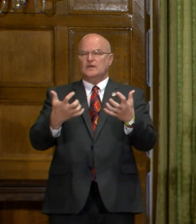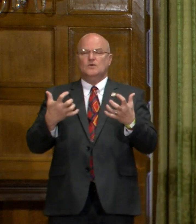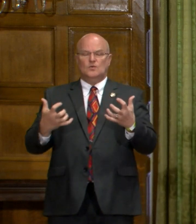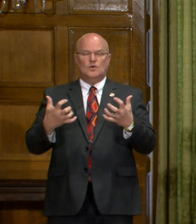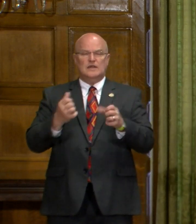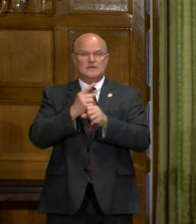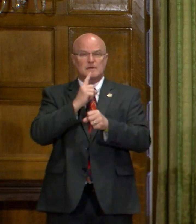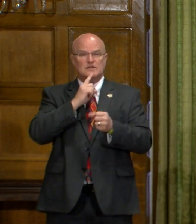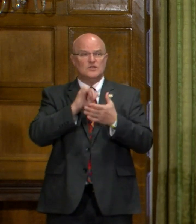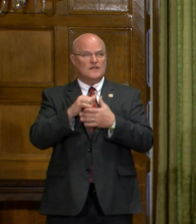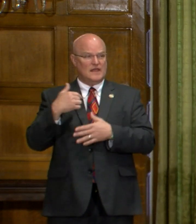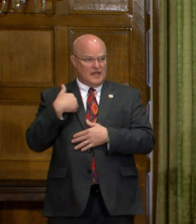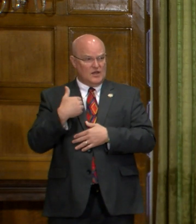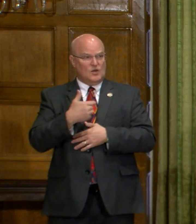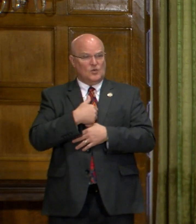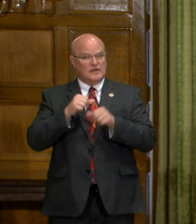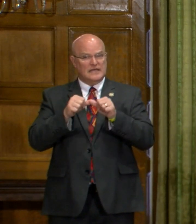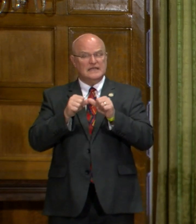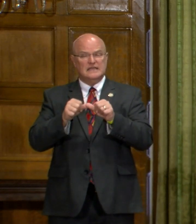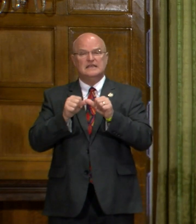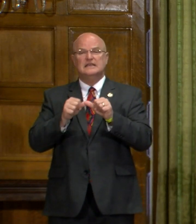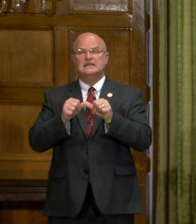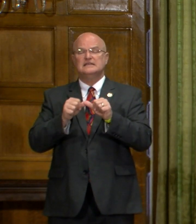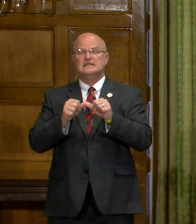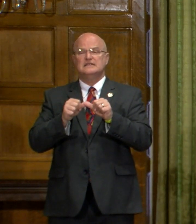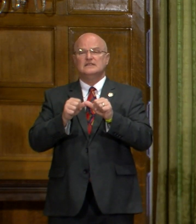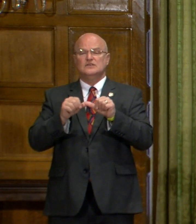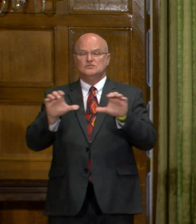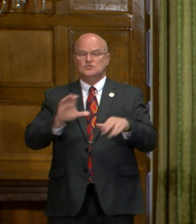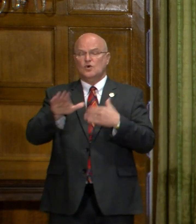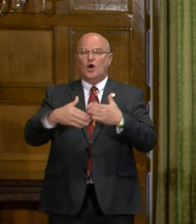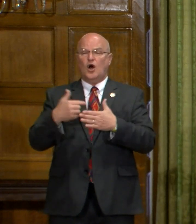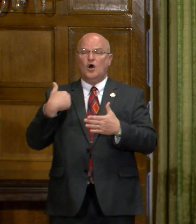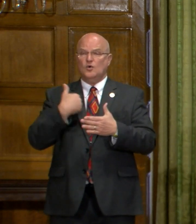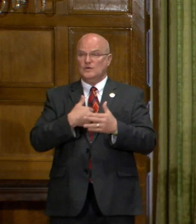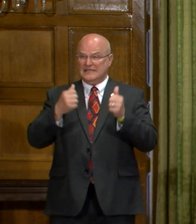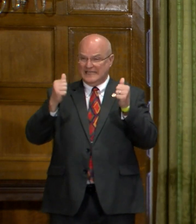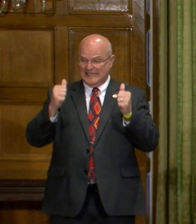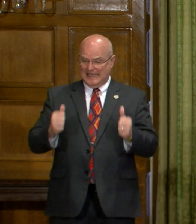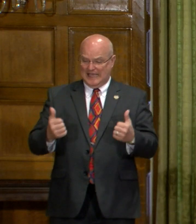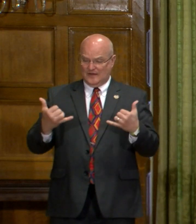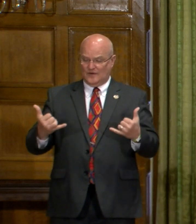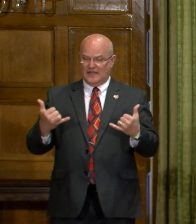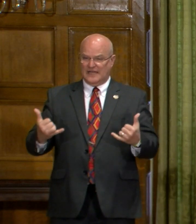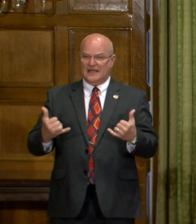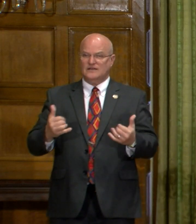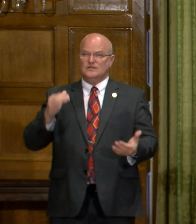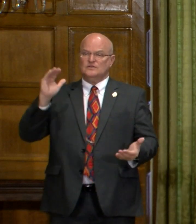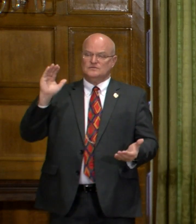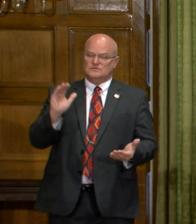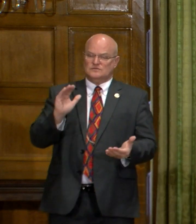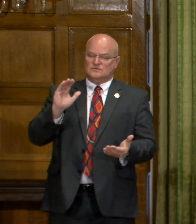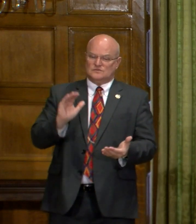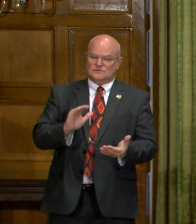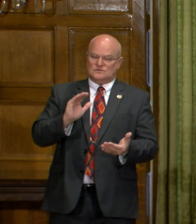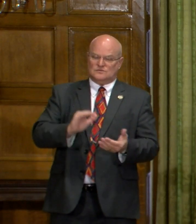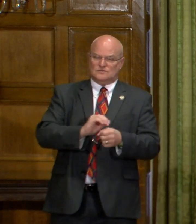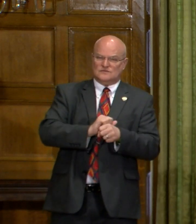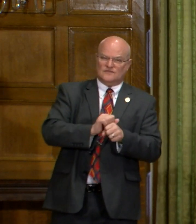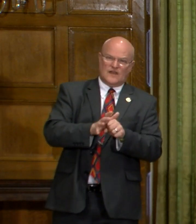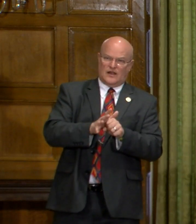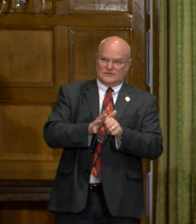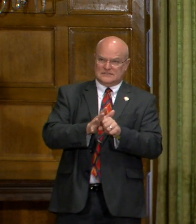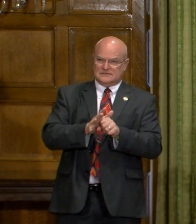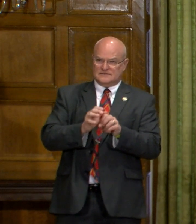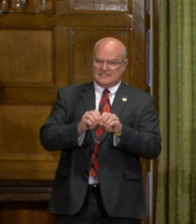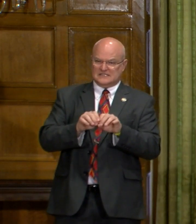to make sure we continue to do all we can to reduce the incidences of the virus and its